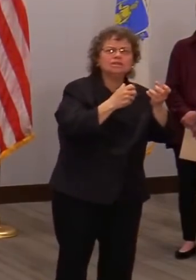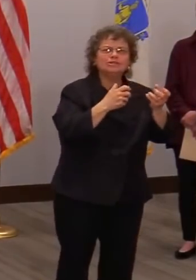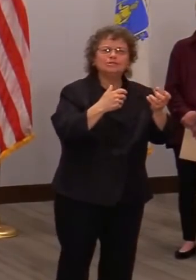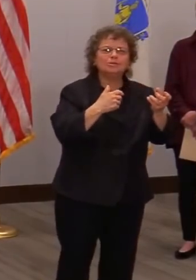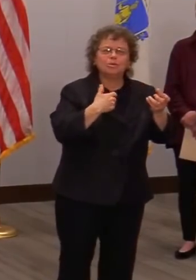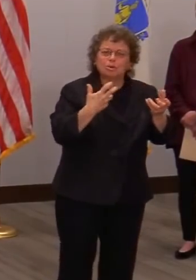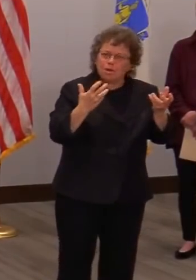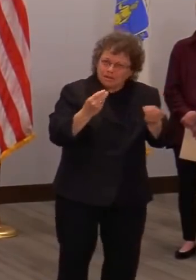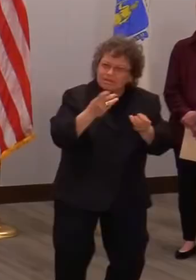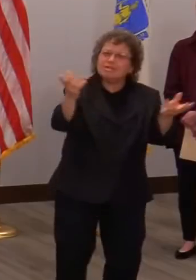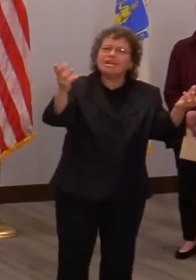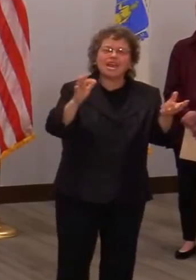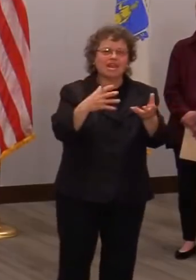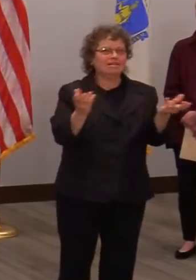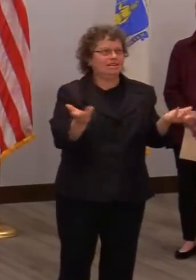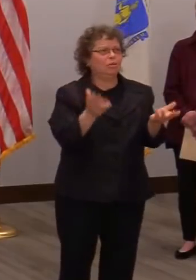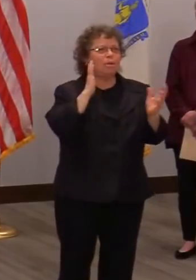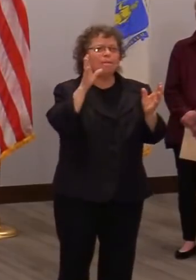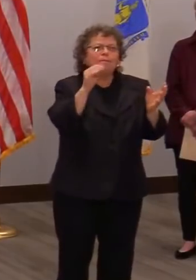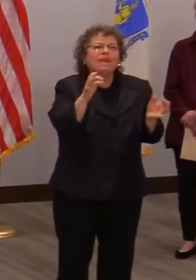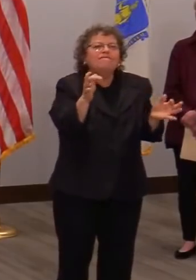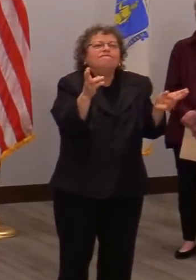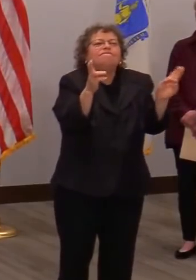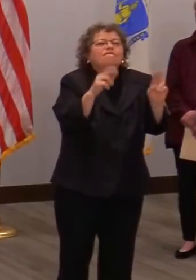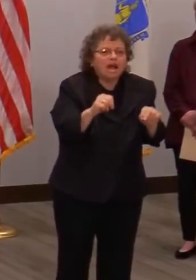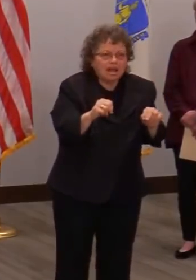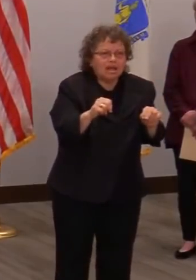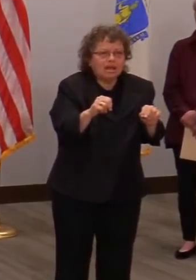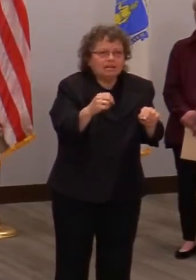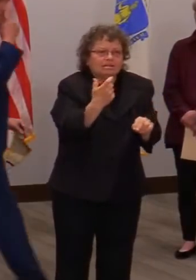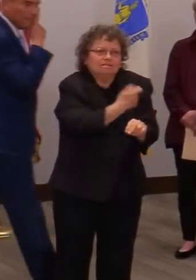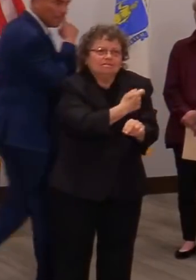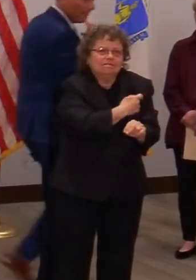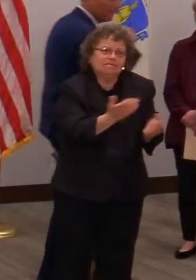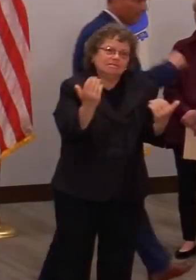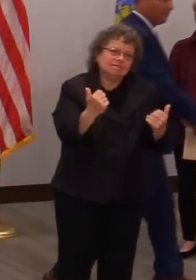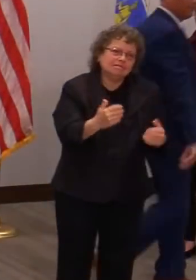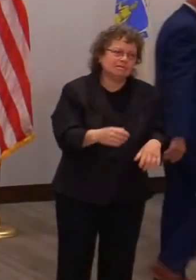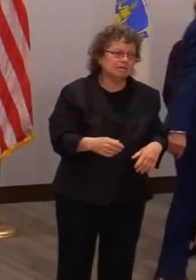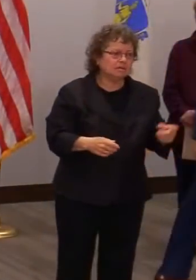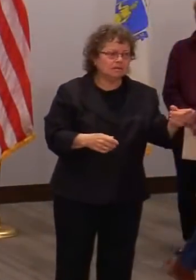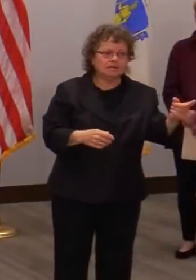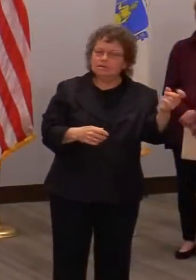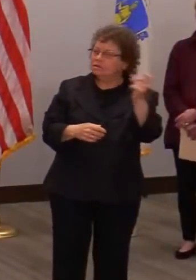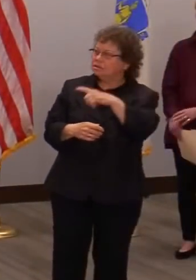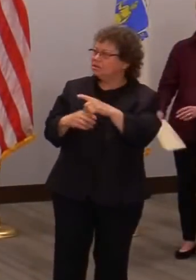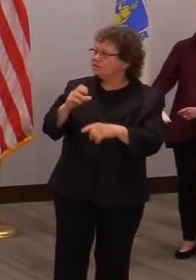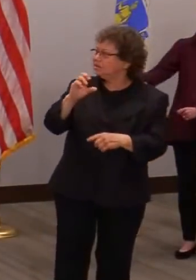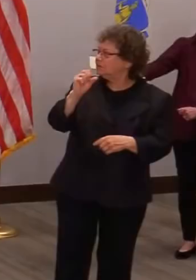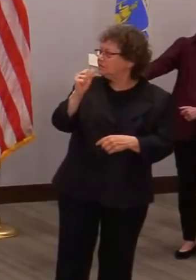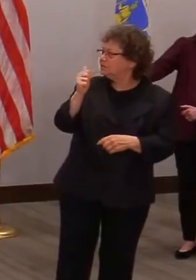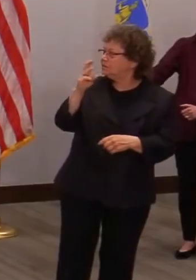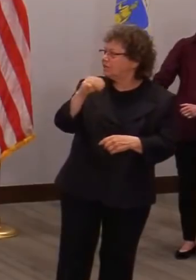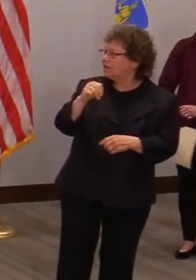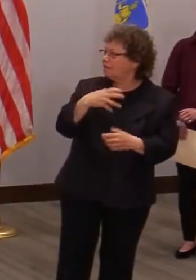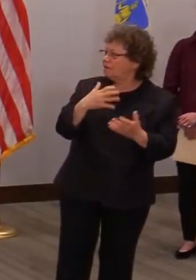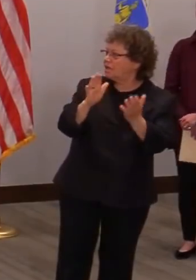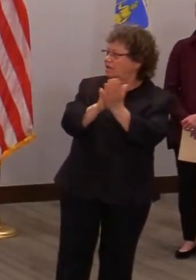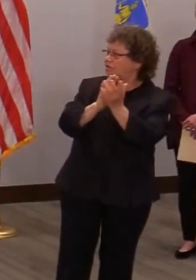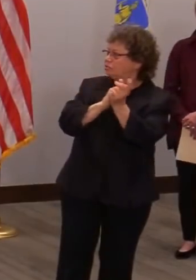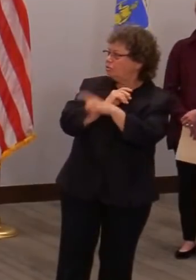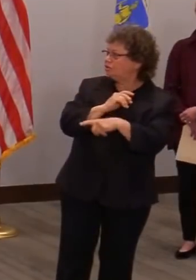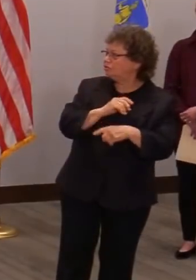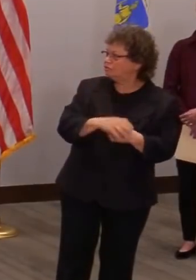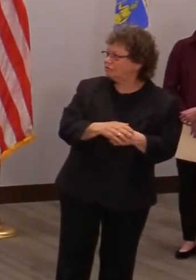message that's very important. Sam Kennedy, can I ask you a question? Yes, sir. Sam, Right at the you need to- podium. Yes,